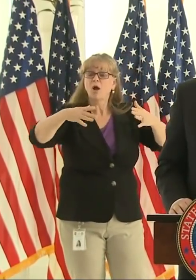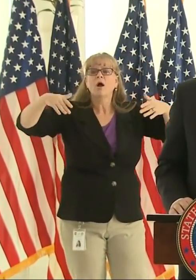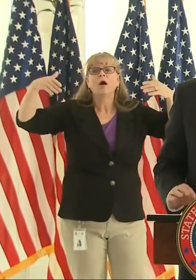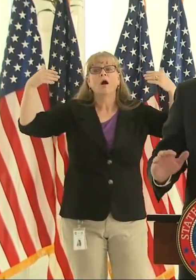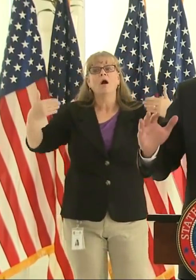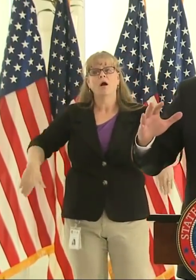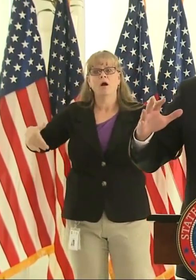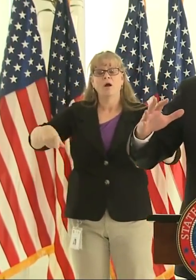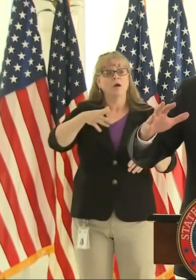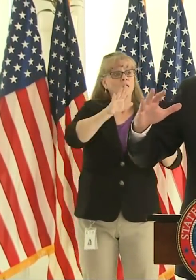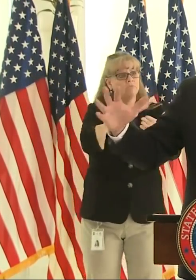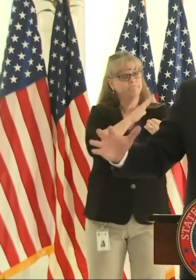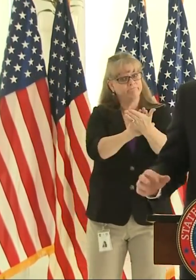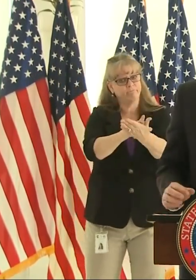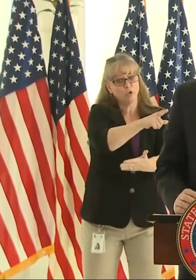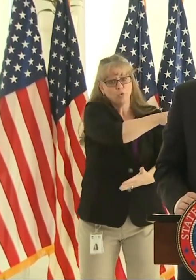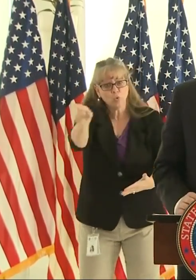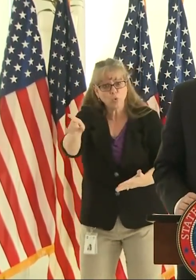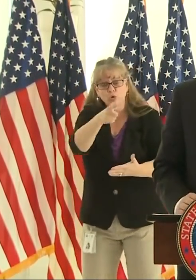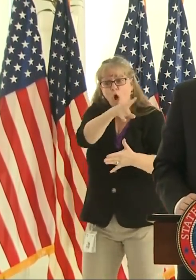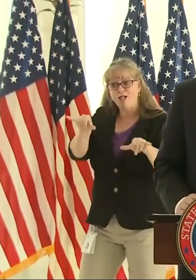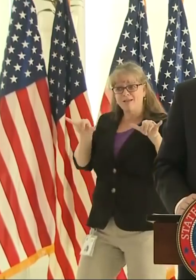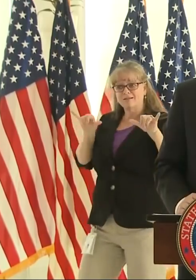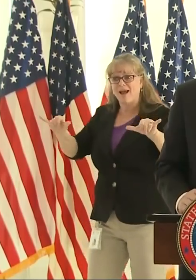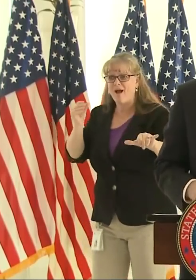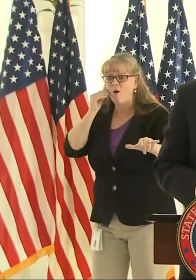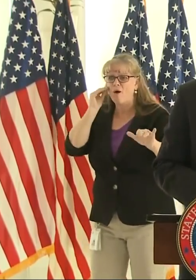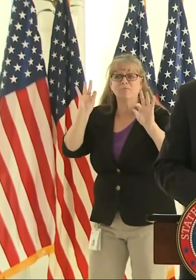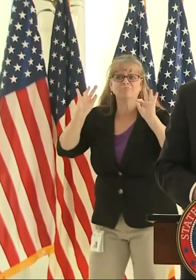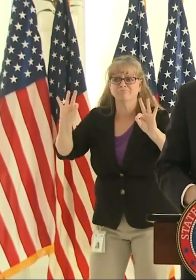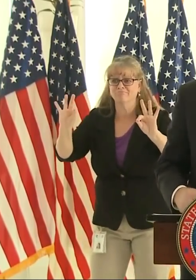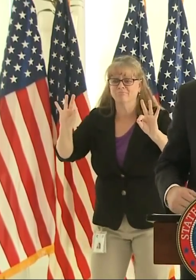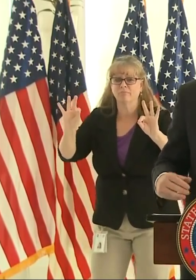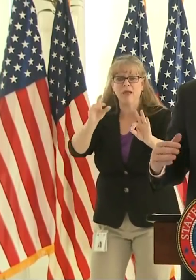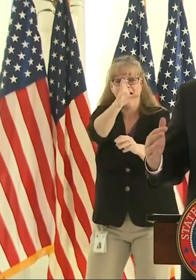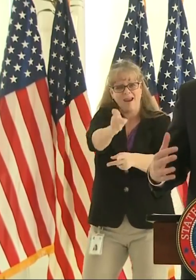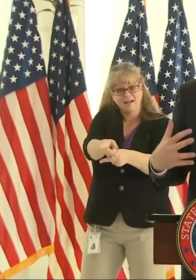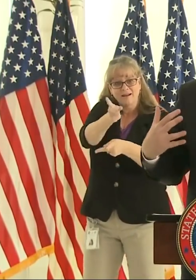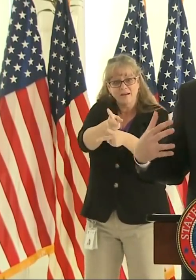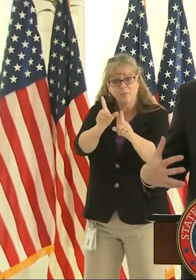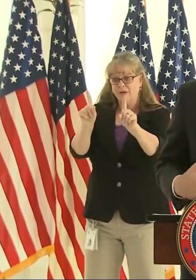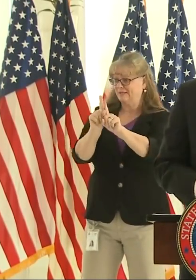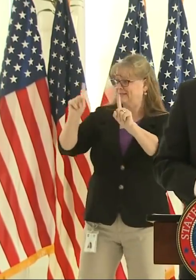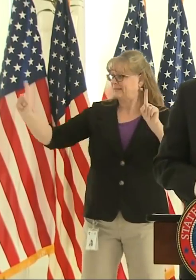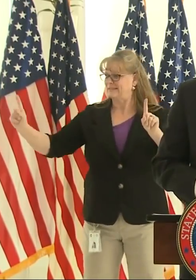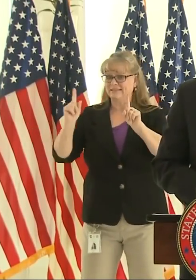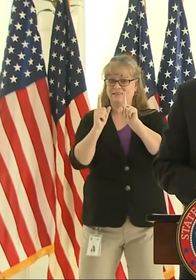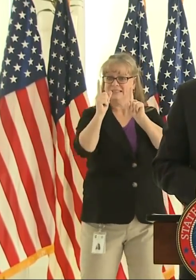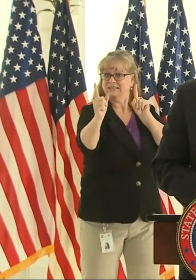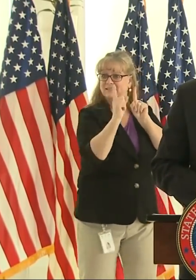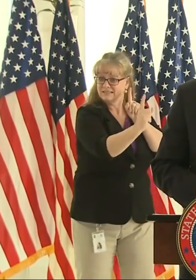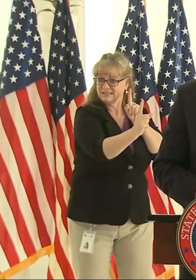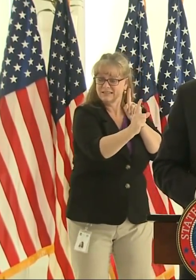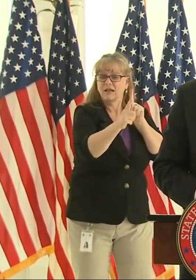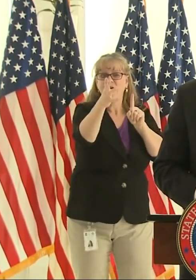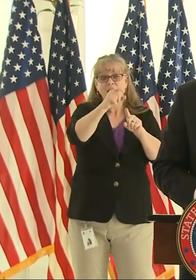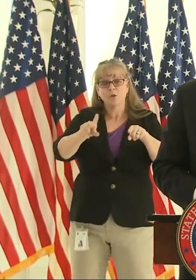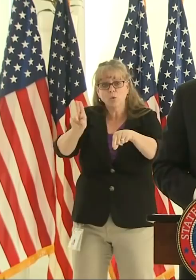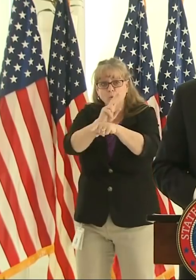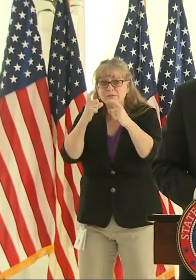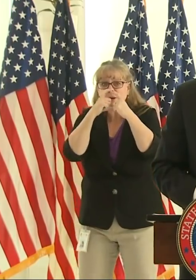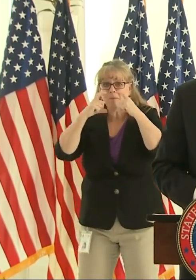can, and having social distancing and hopefully wearing masks when you go out. You taking on that individual responsibility is showing